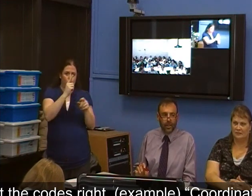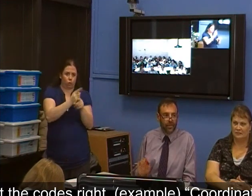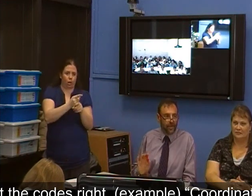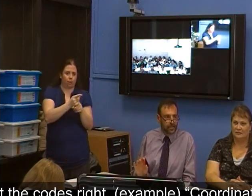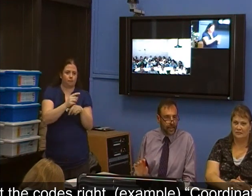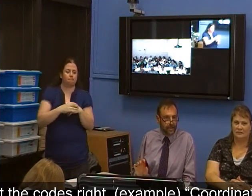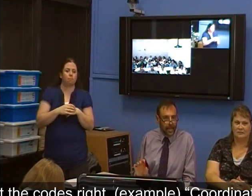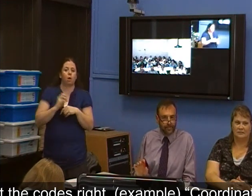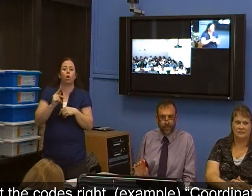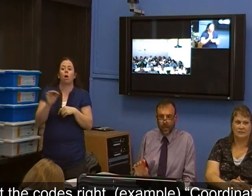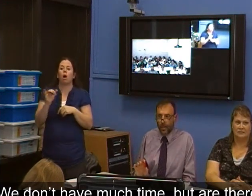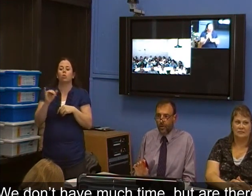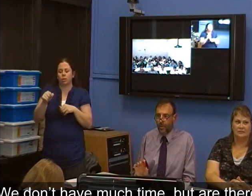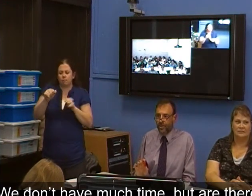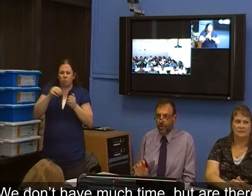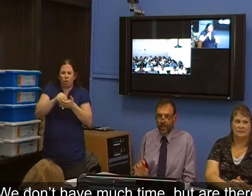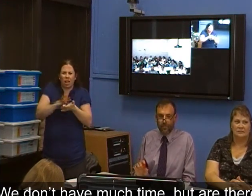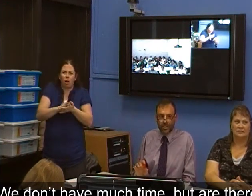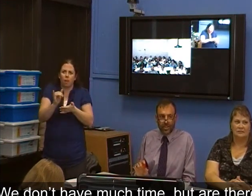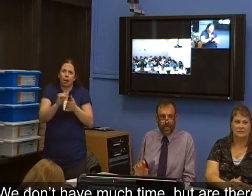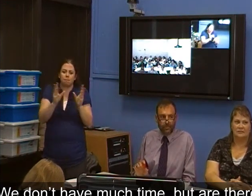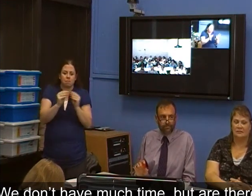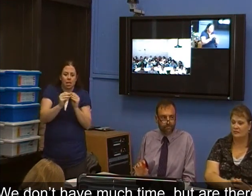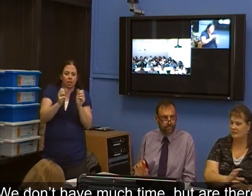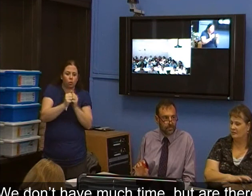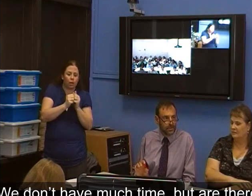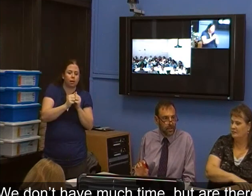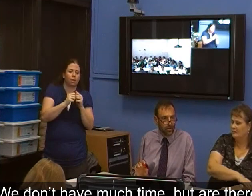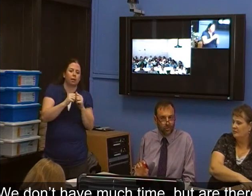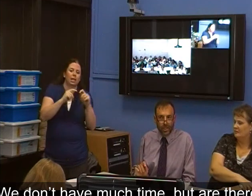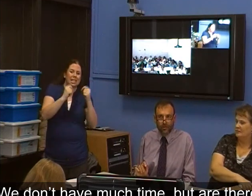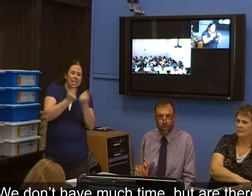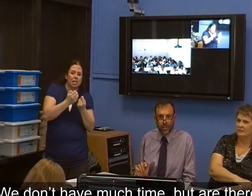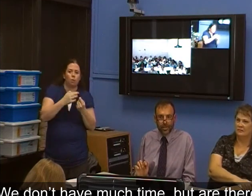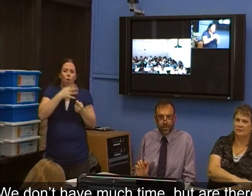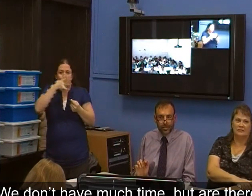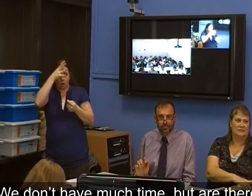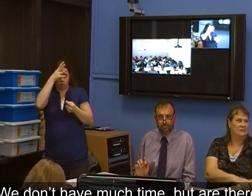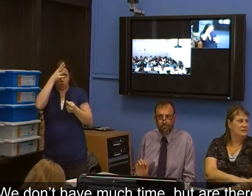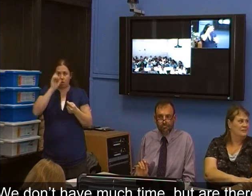Things like that. We don't have much time. Are there any other questions?